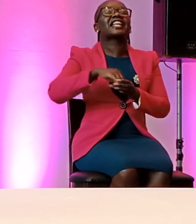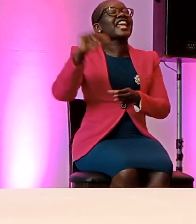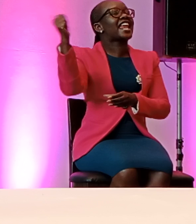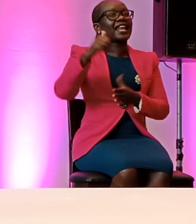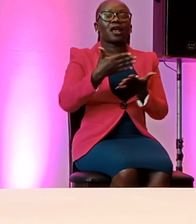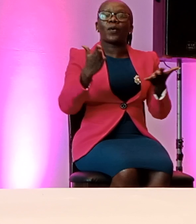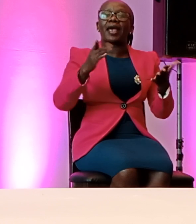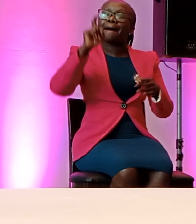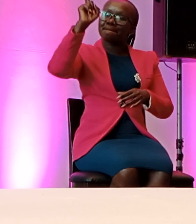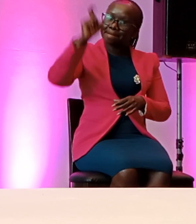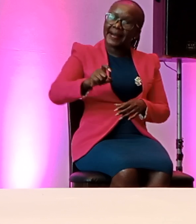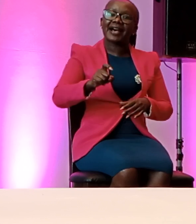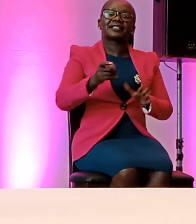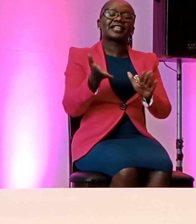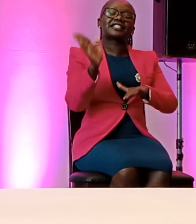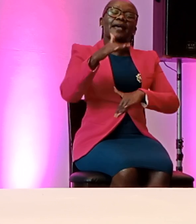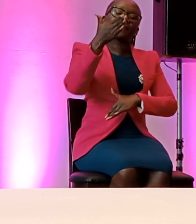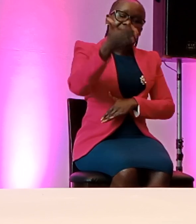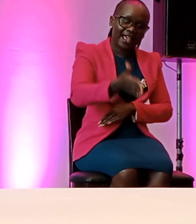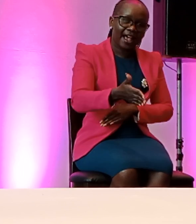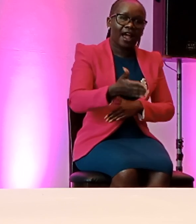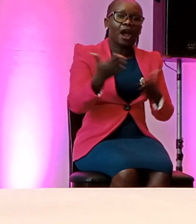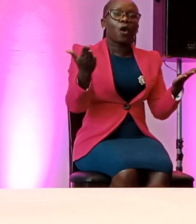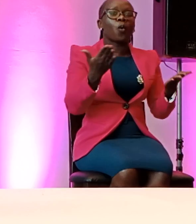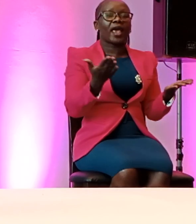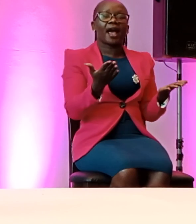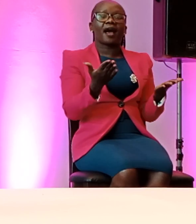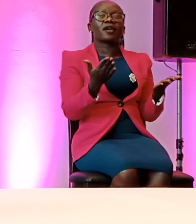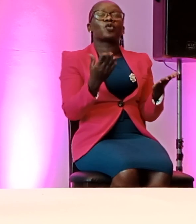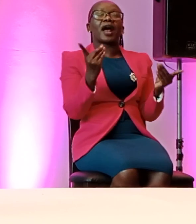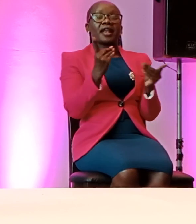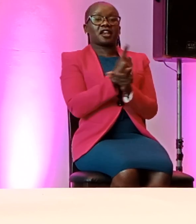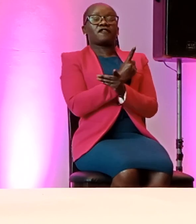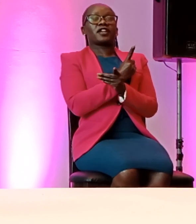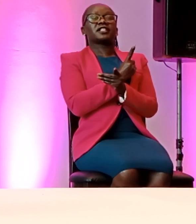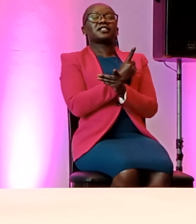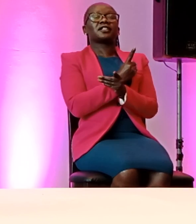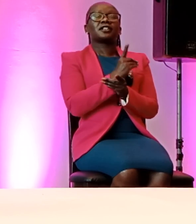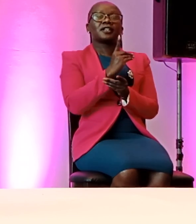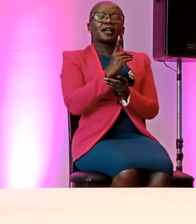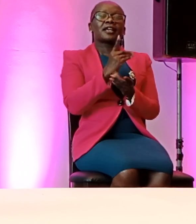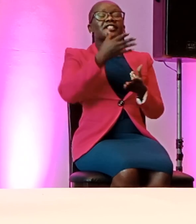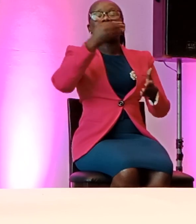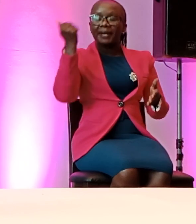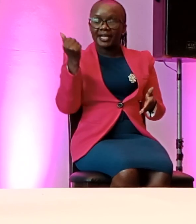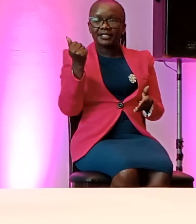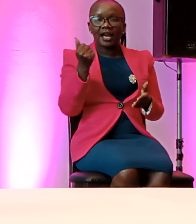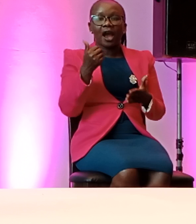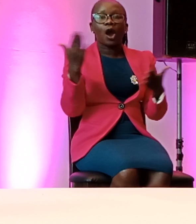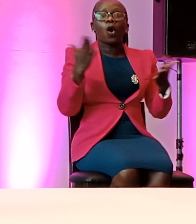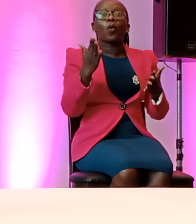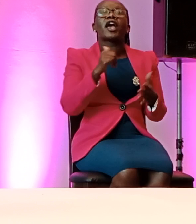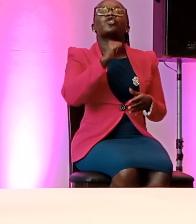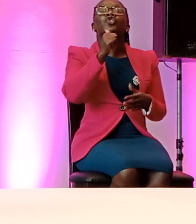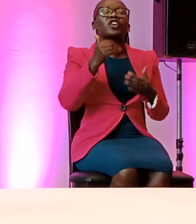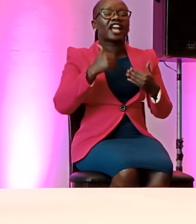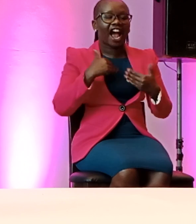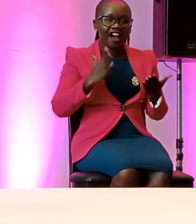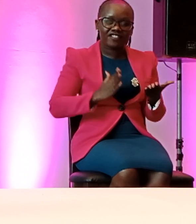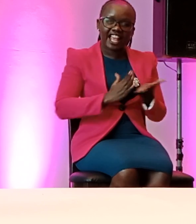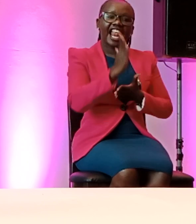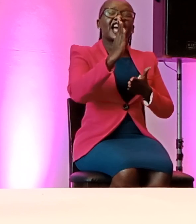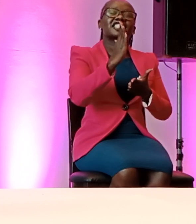anywhere, step there. Whether you look different, that is even better. Whether you don't have the